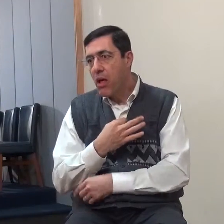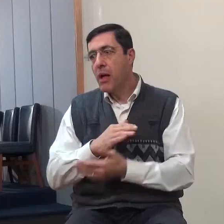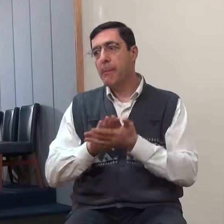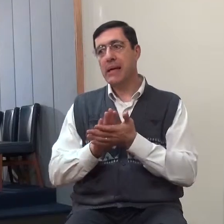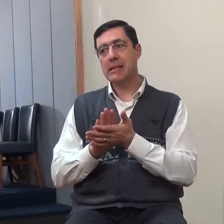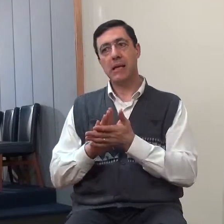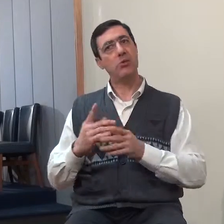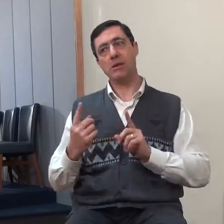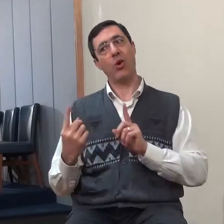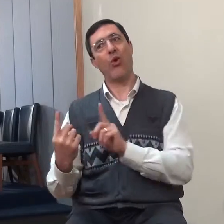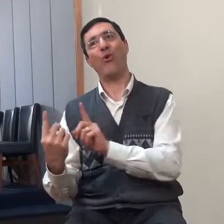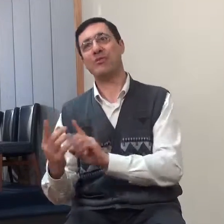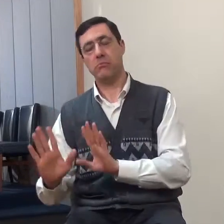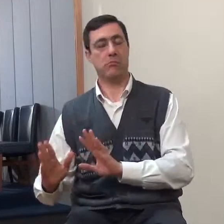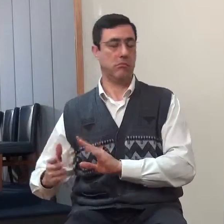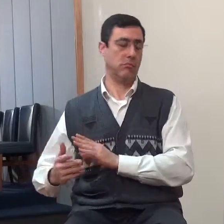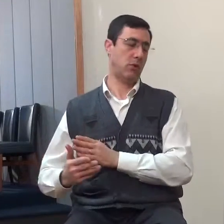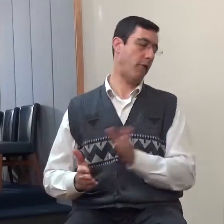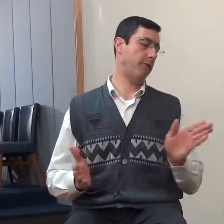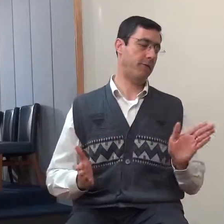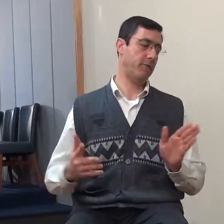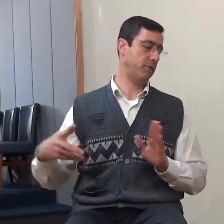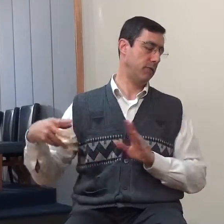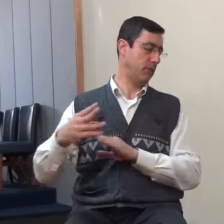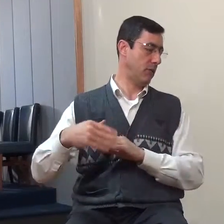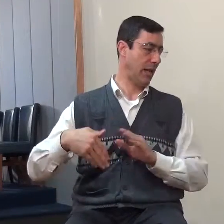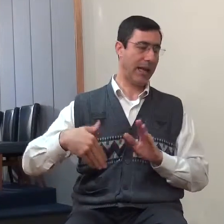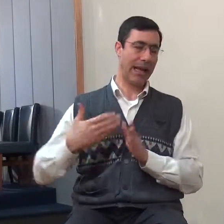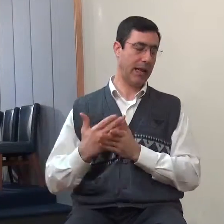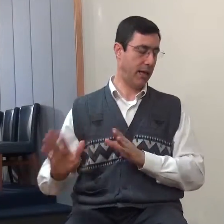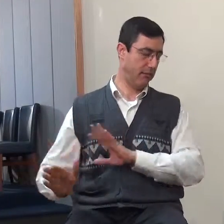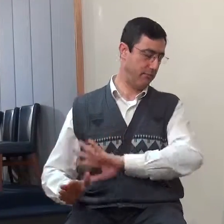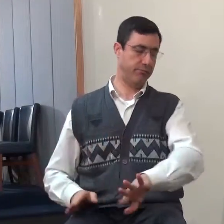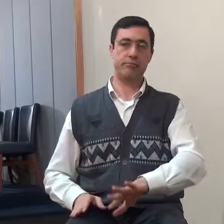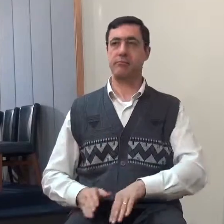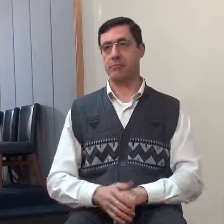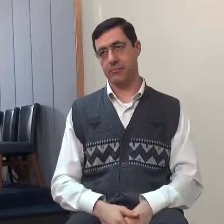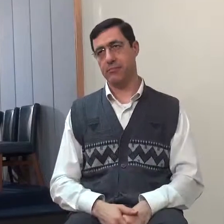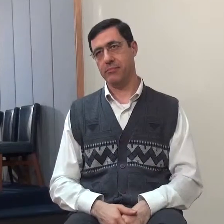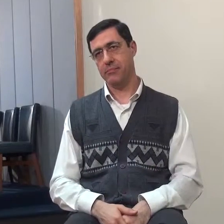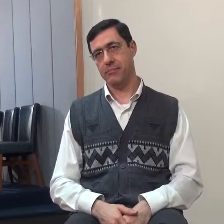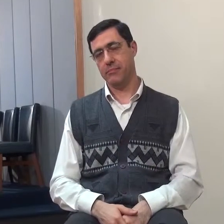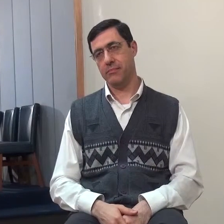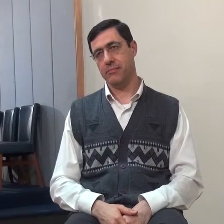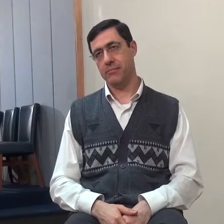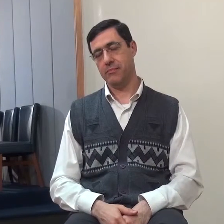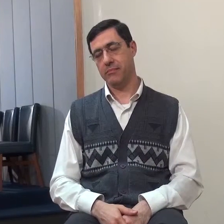to sin, and that you steer clear of that. If you were the kind of person who simply